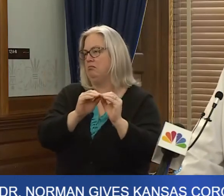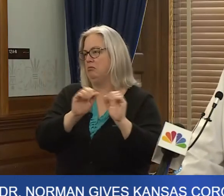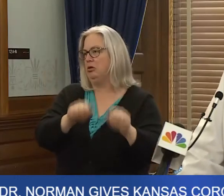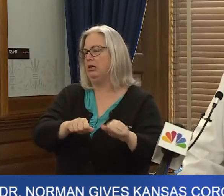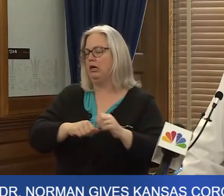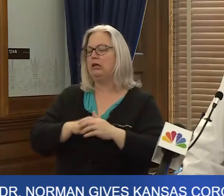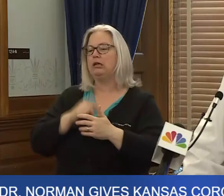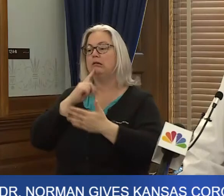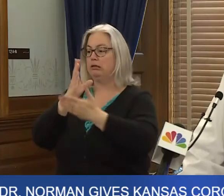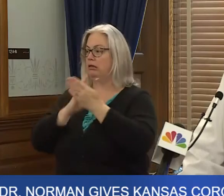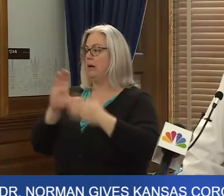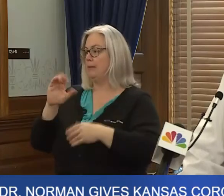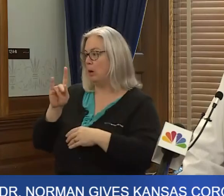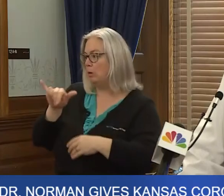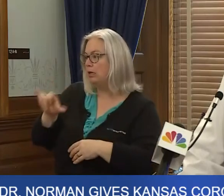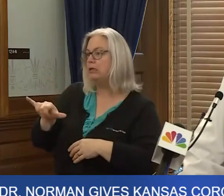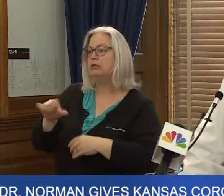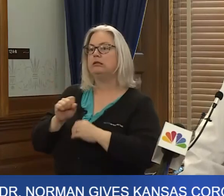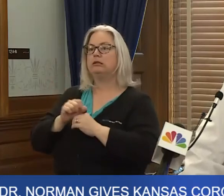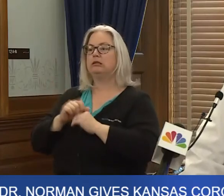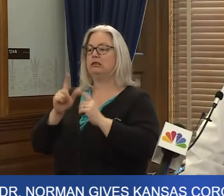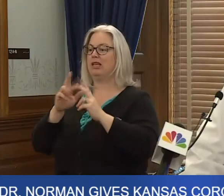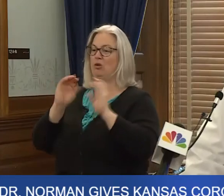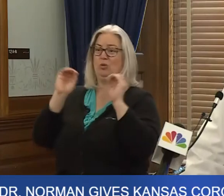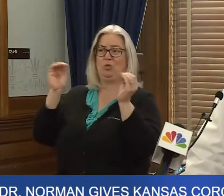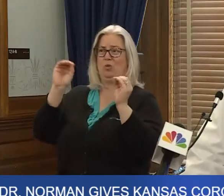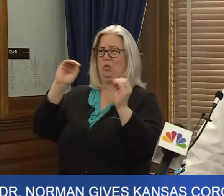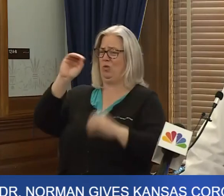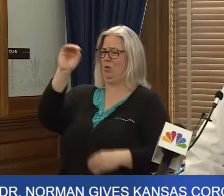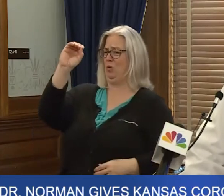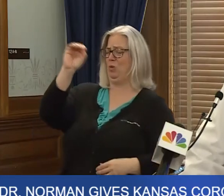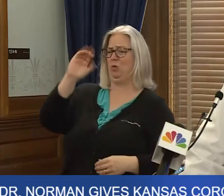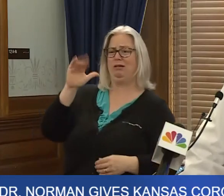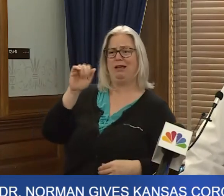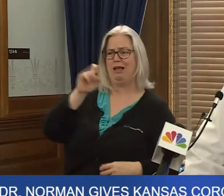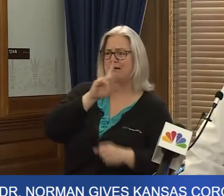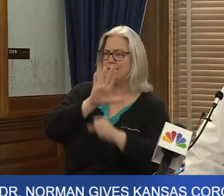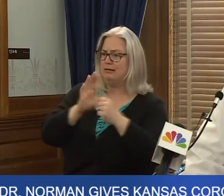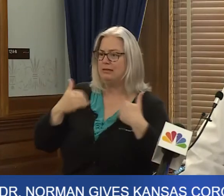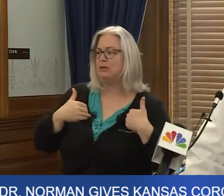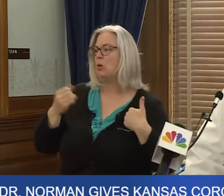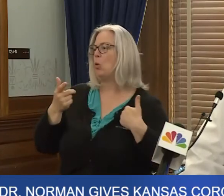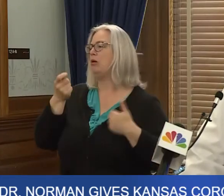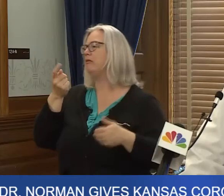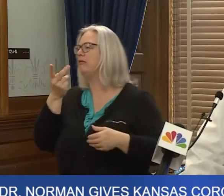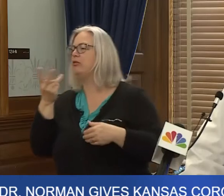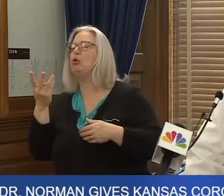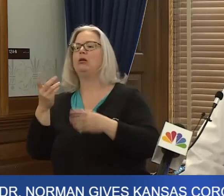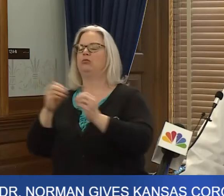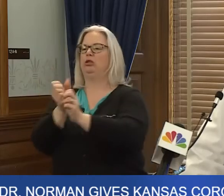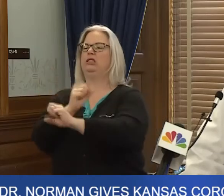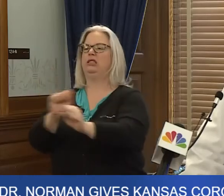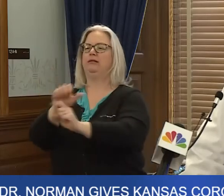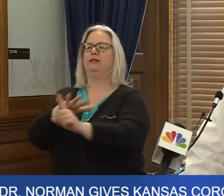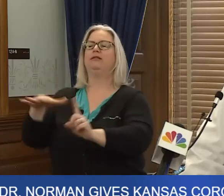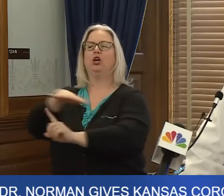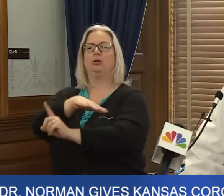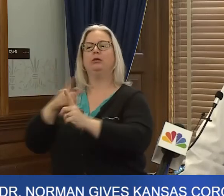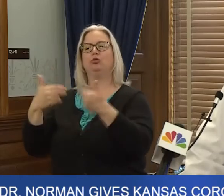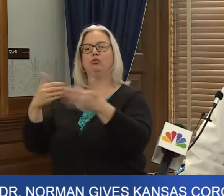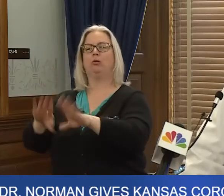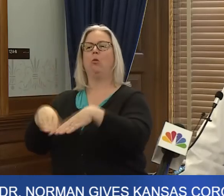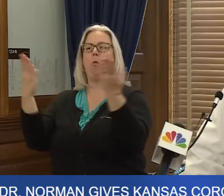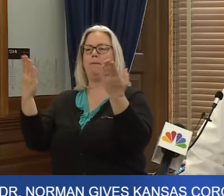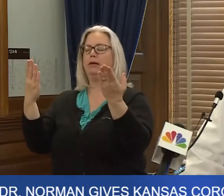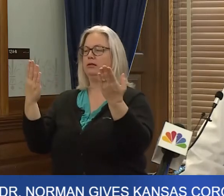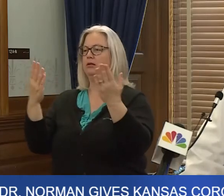some counties that have either no cases or very few cases identified. That's a much safer environment to have